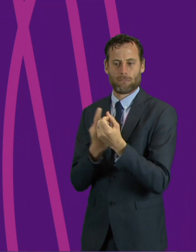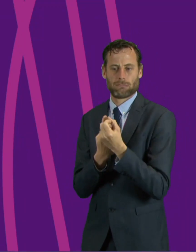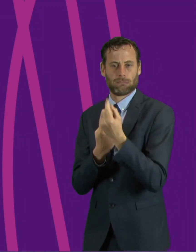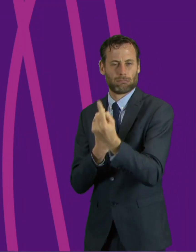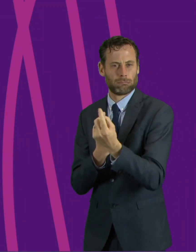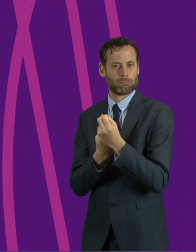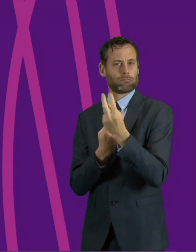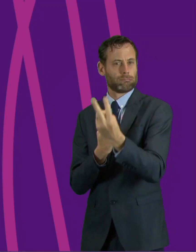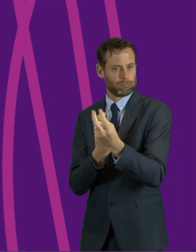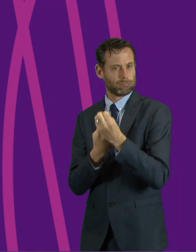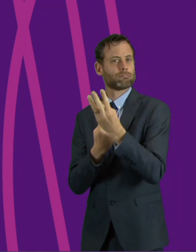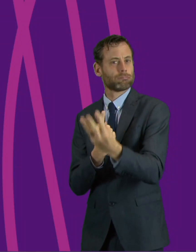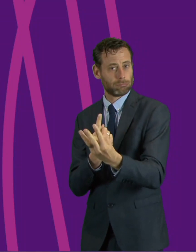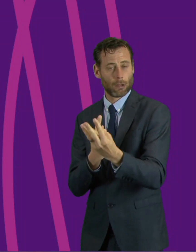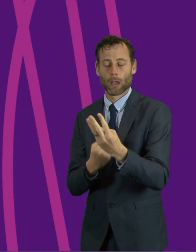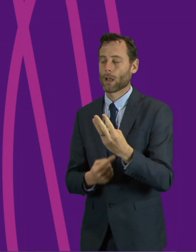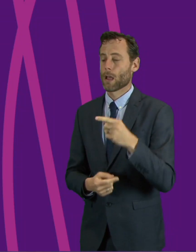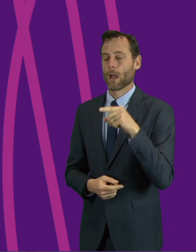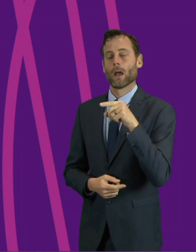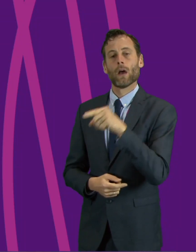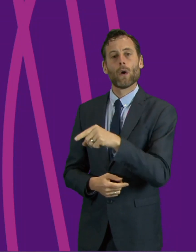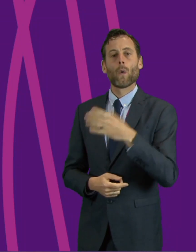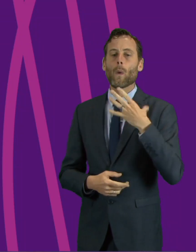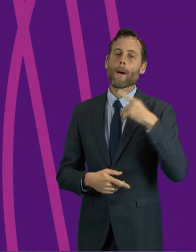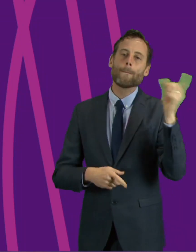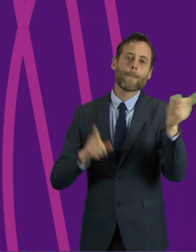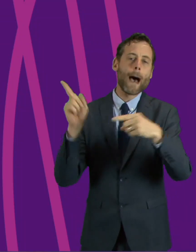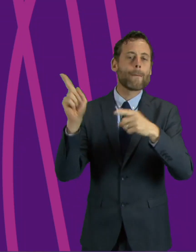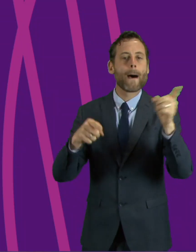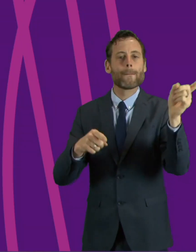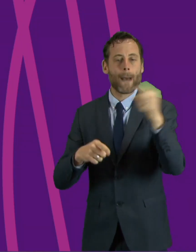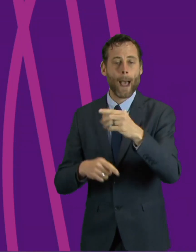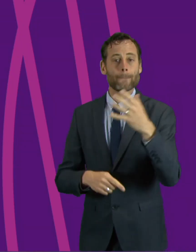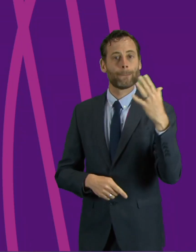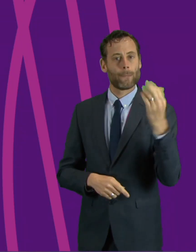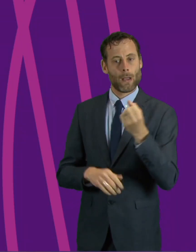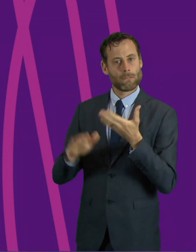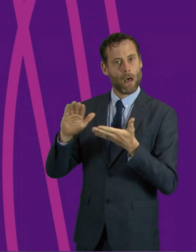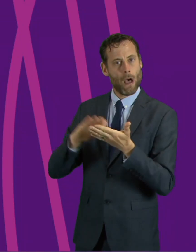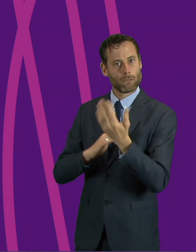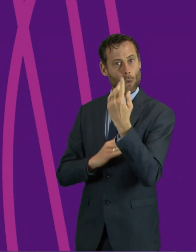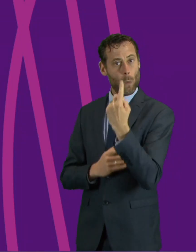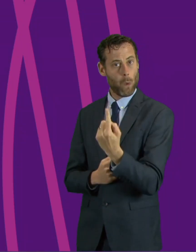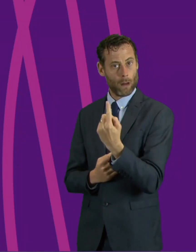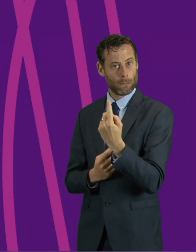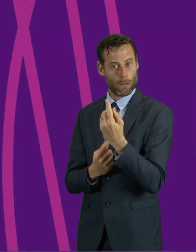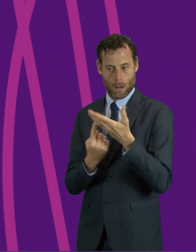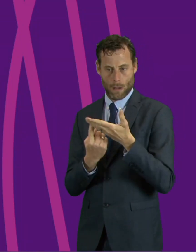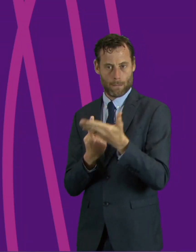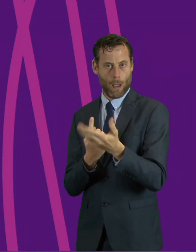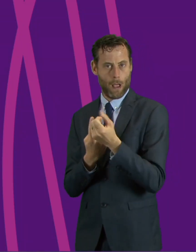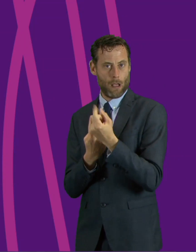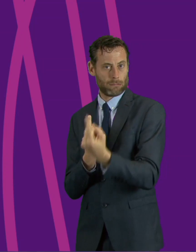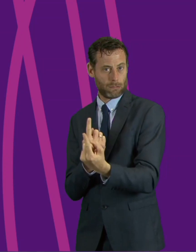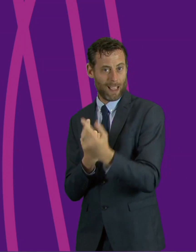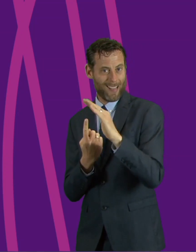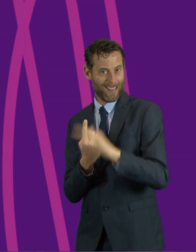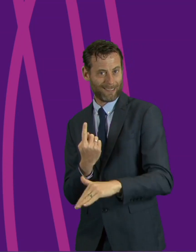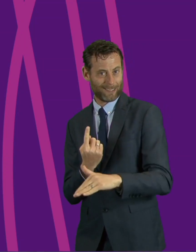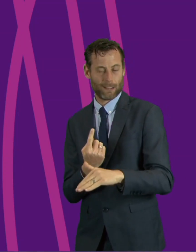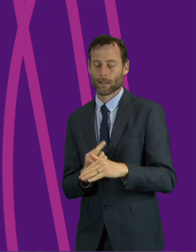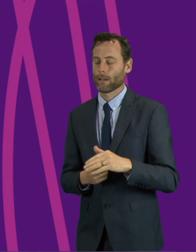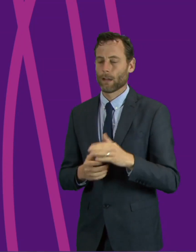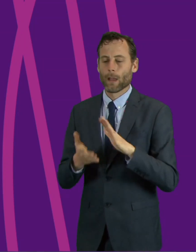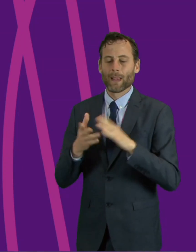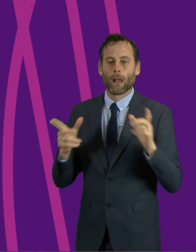ending lockdown, the R number would have to be less than 1 for a sustained period. And it said that a different approach for different areas,